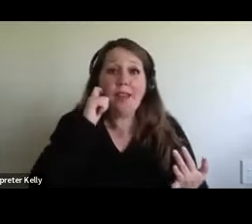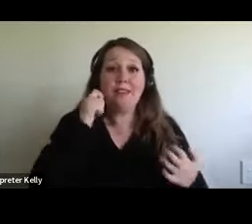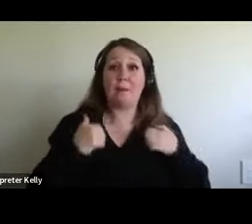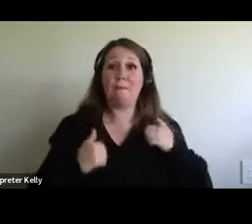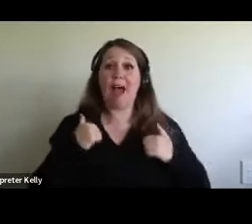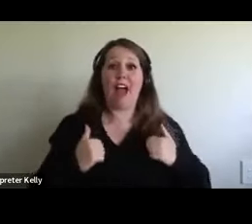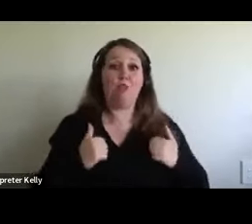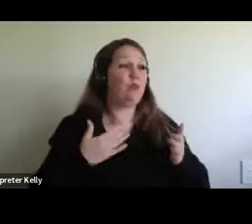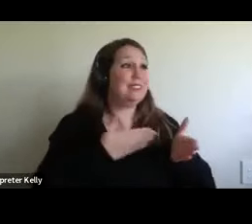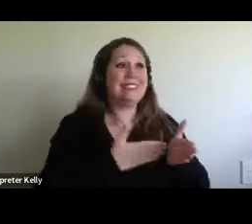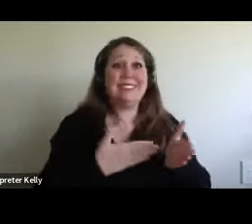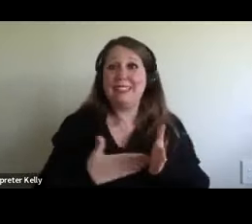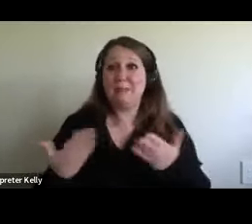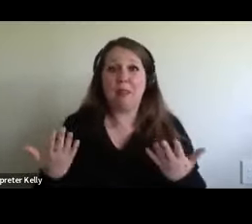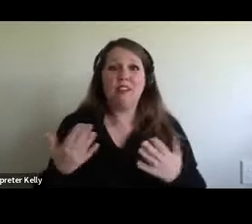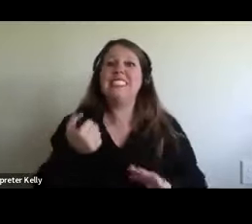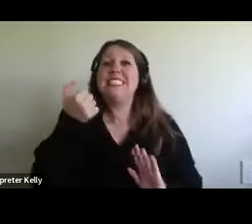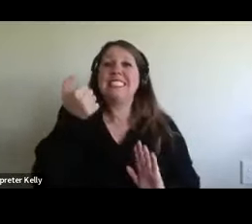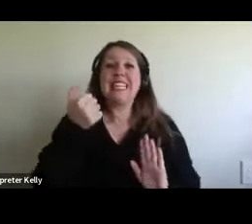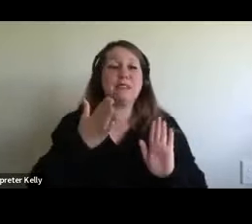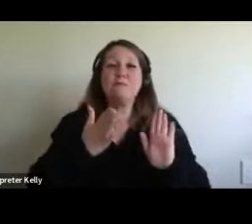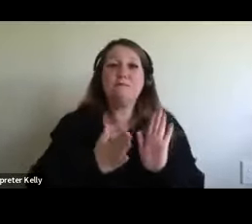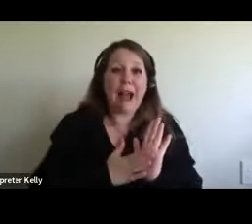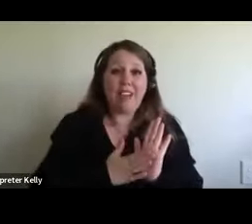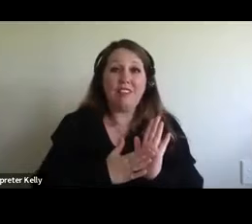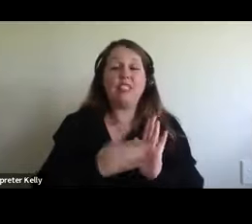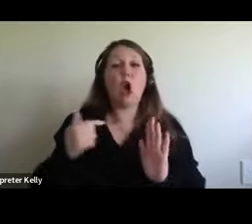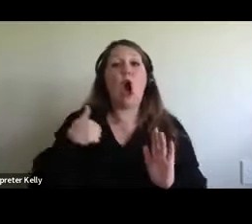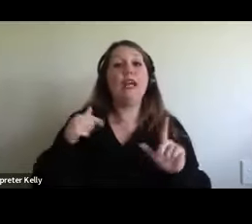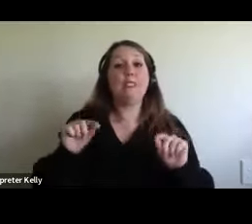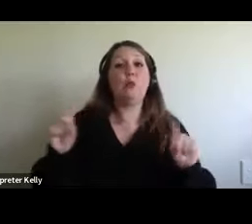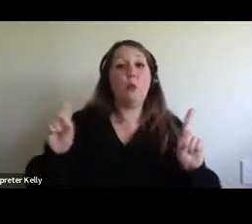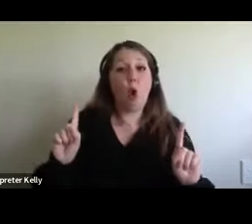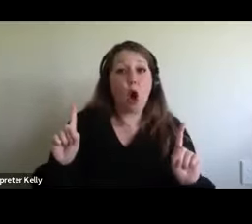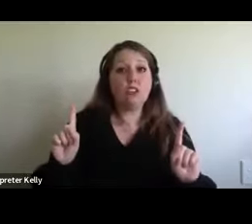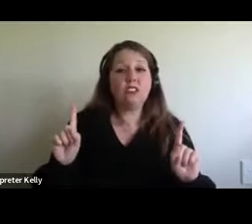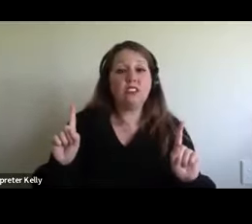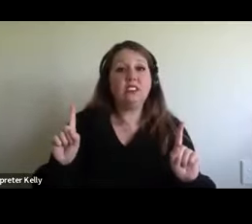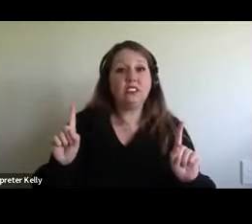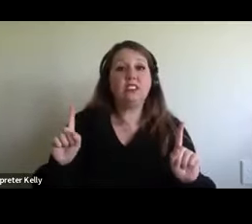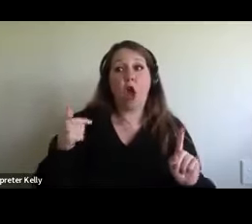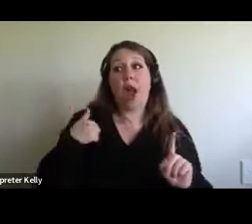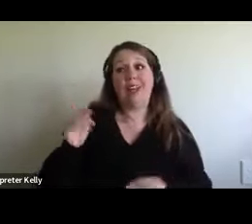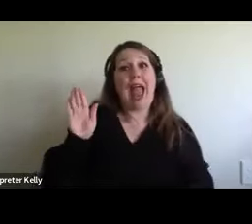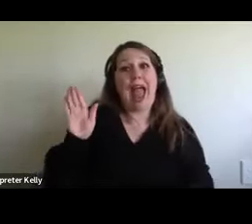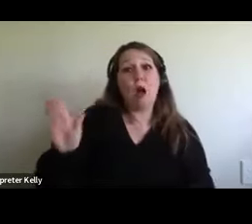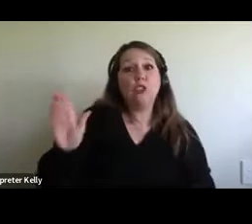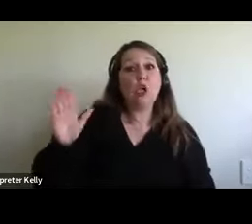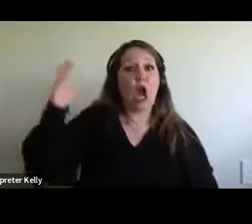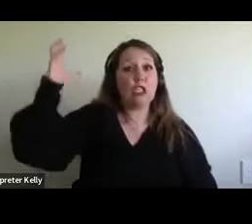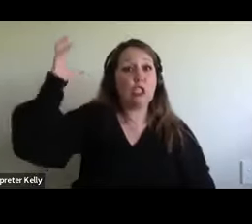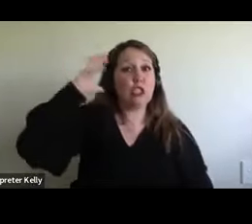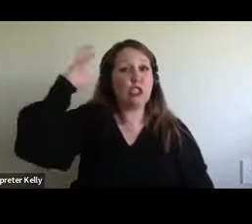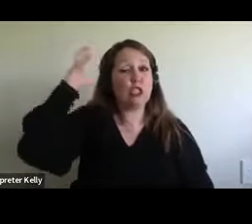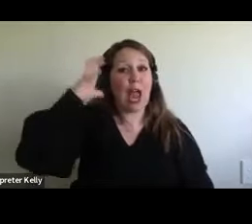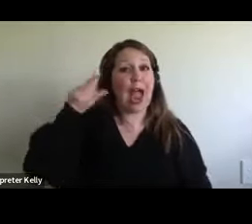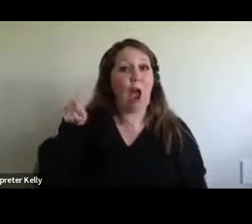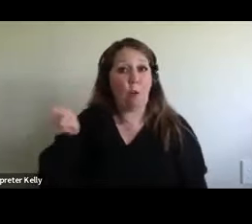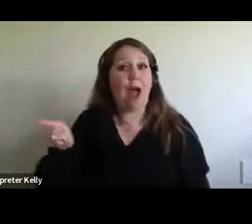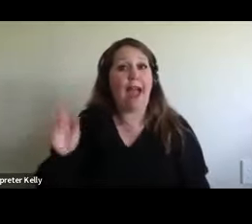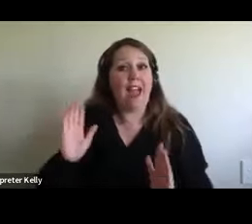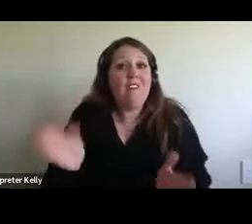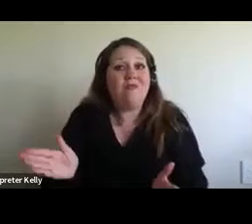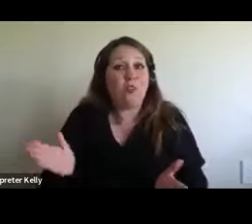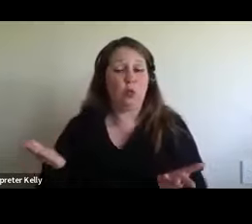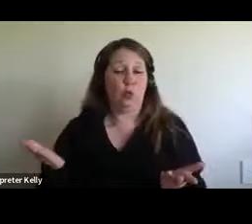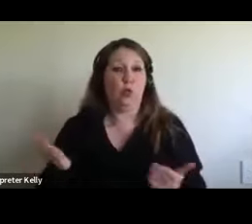I spent 6 months showering in the porch until I could find a solution. Can you imagine that? You have